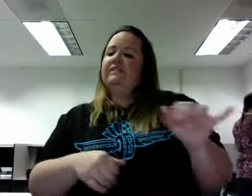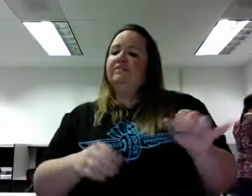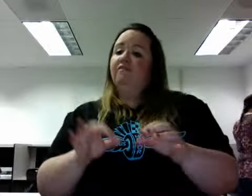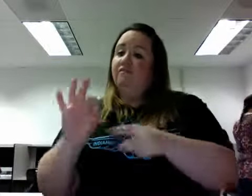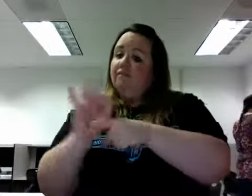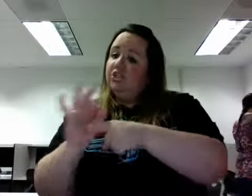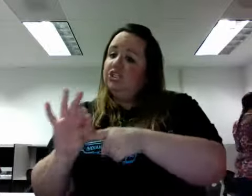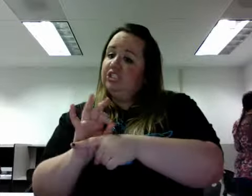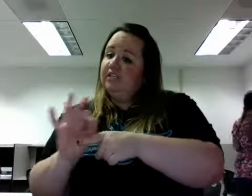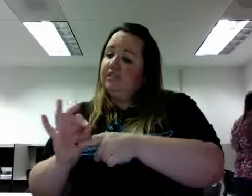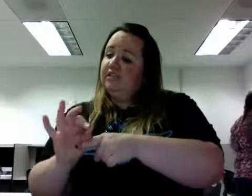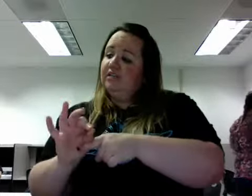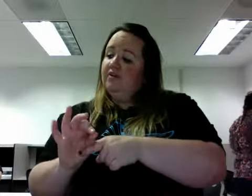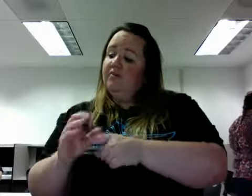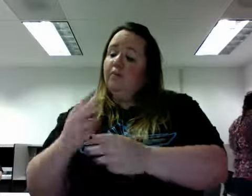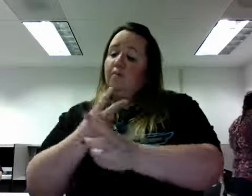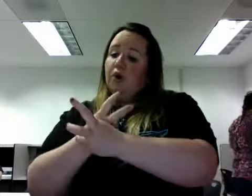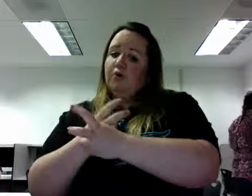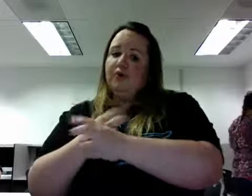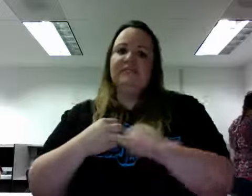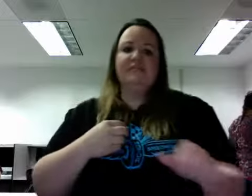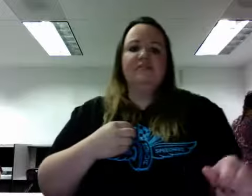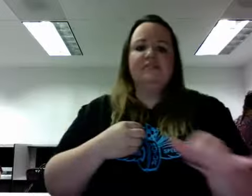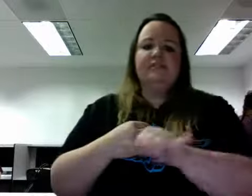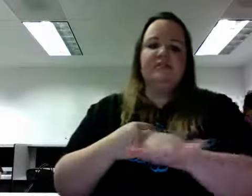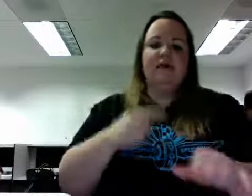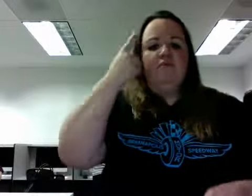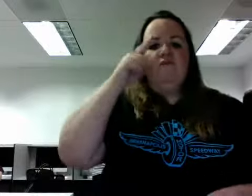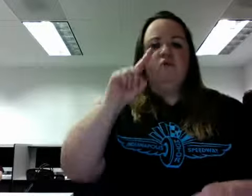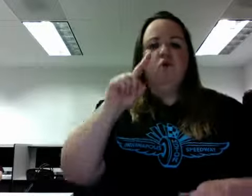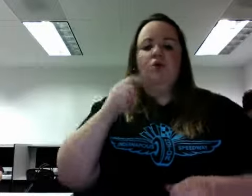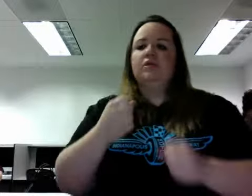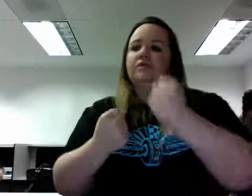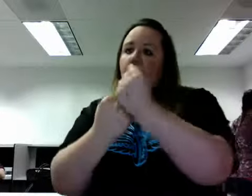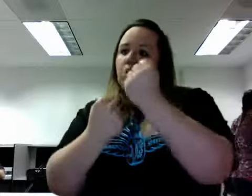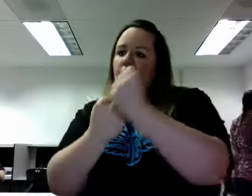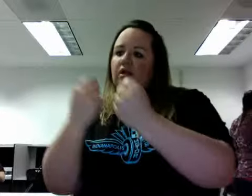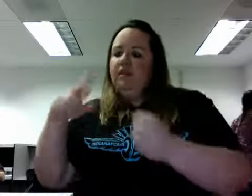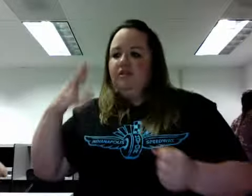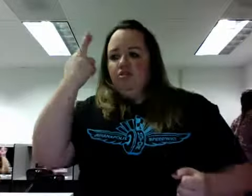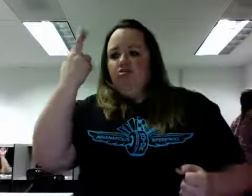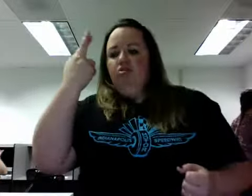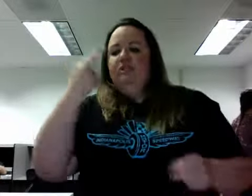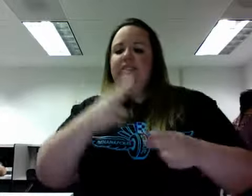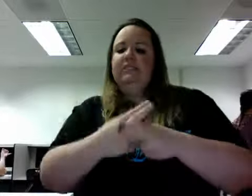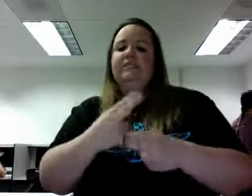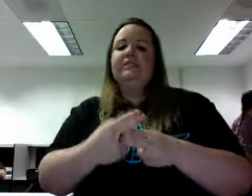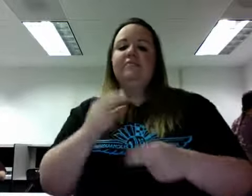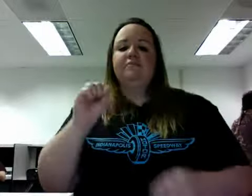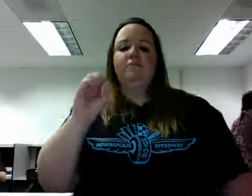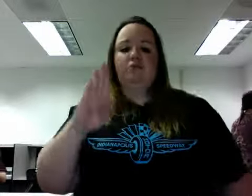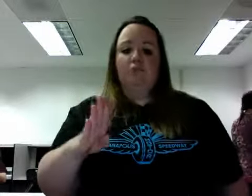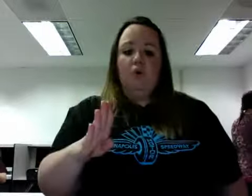The spongy bone is fully enforced just like a sponge. That's why they call it spongy bone. But it's really hard, it's durable, it's strong, but it's lightweight.